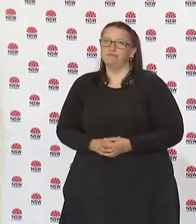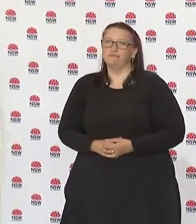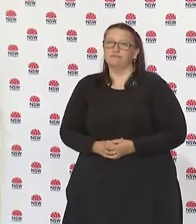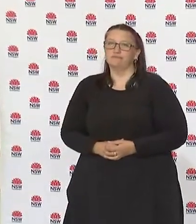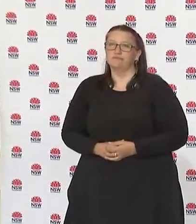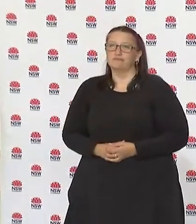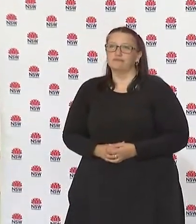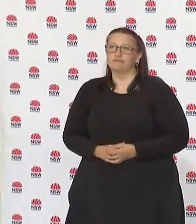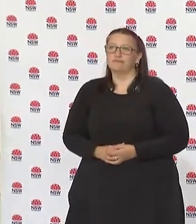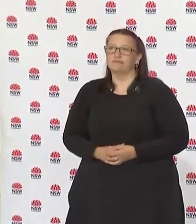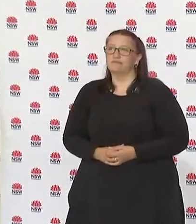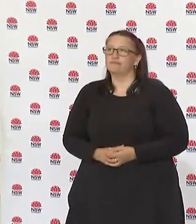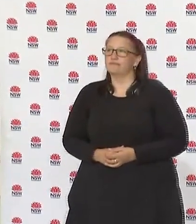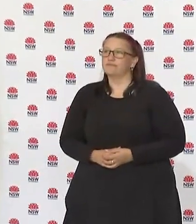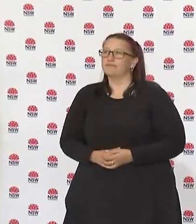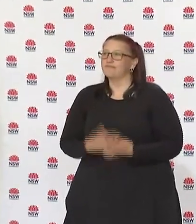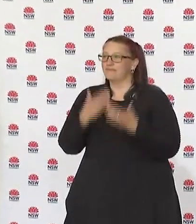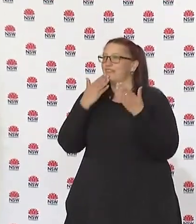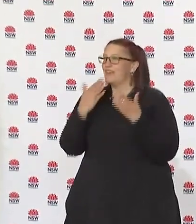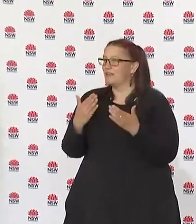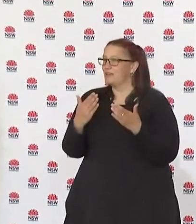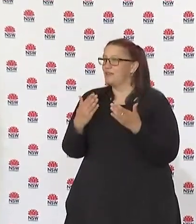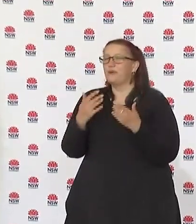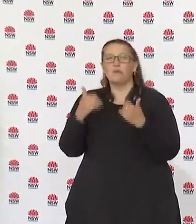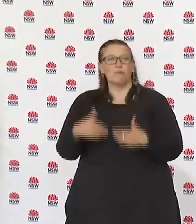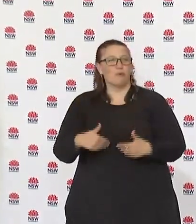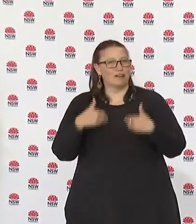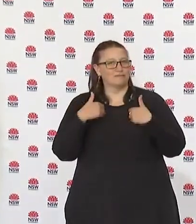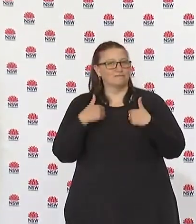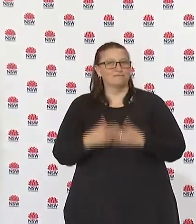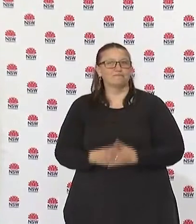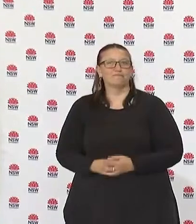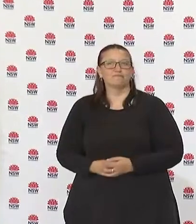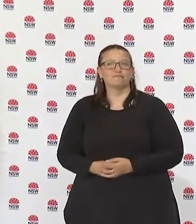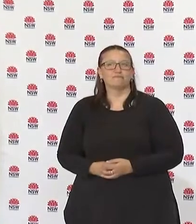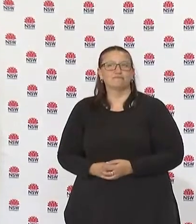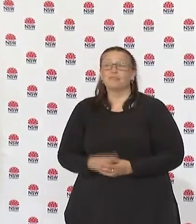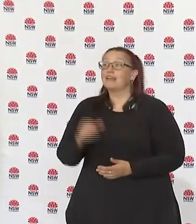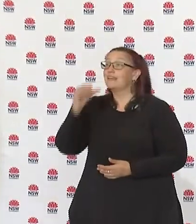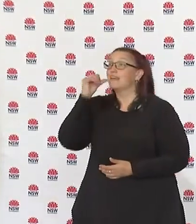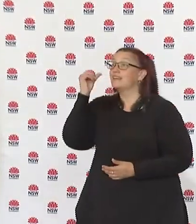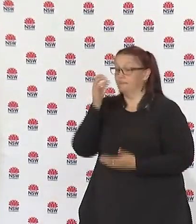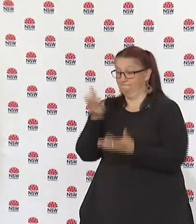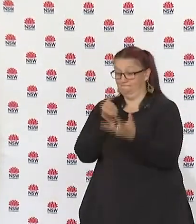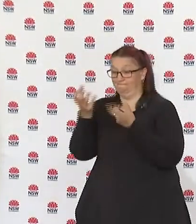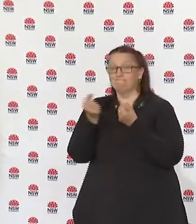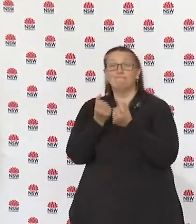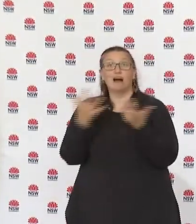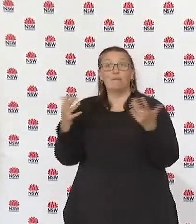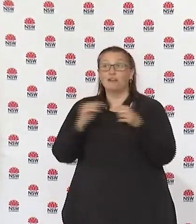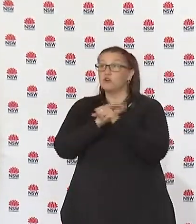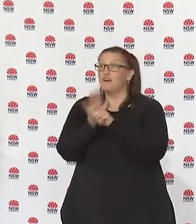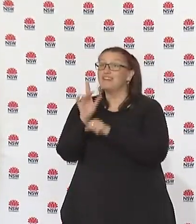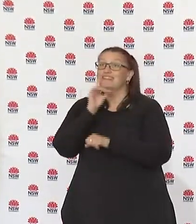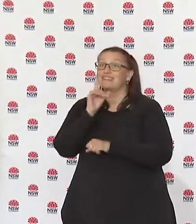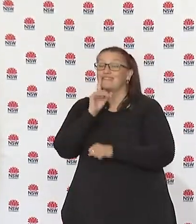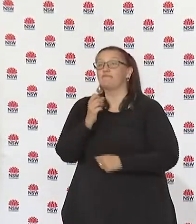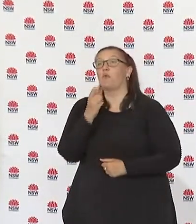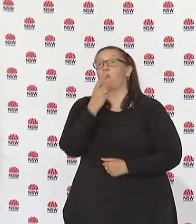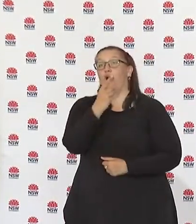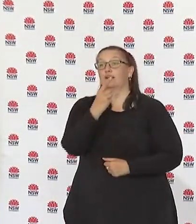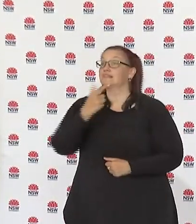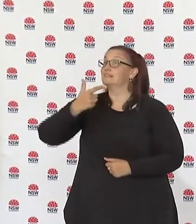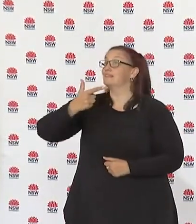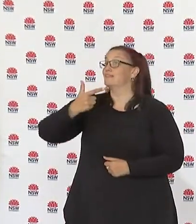Thank you, Premier, and good morning. New South Wales recorded 172 locally acquired cases to 8 o'clock last